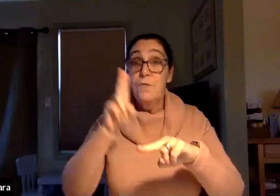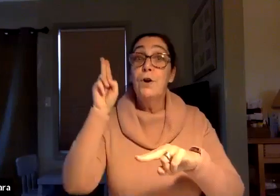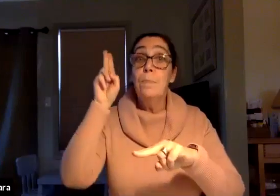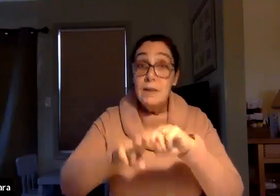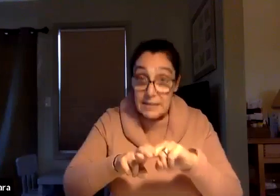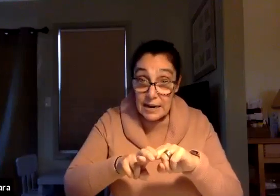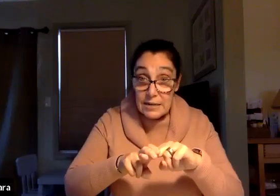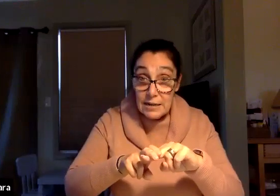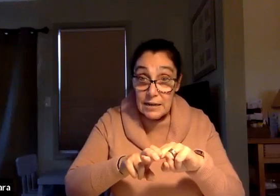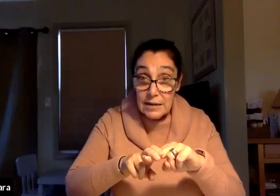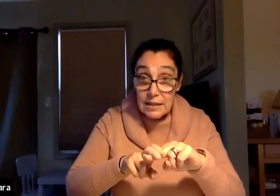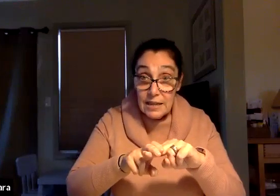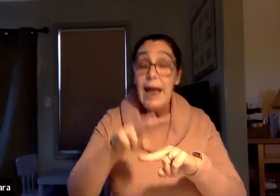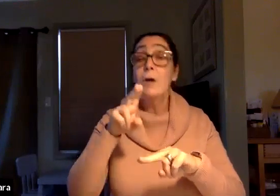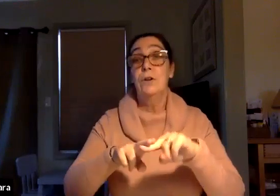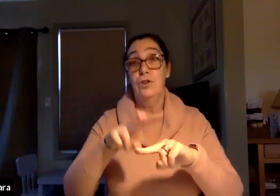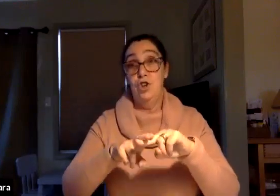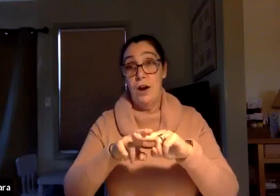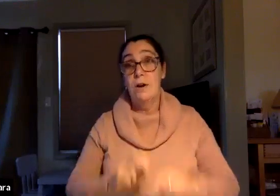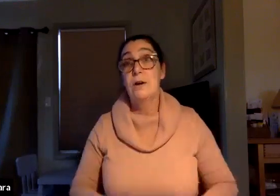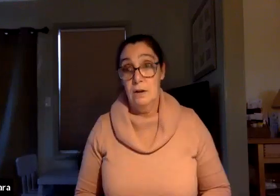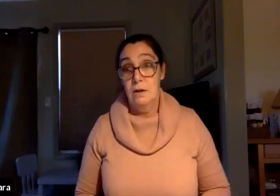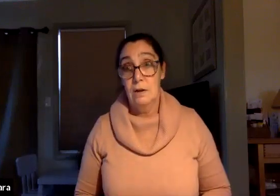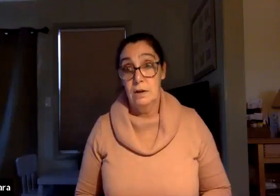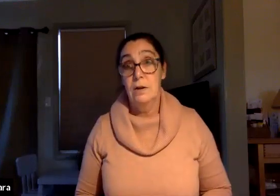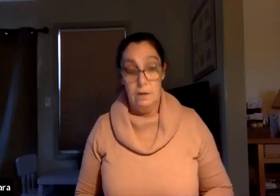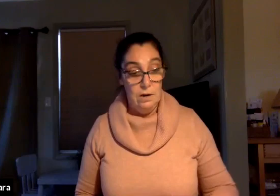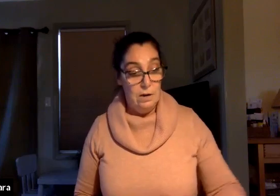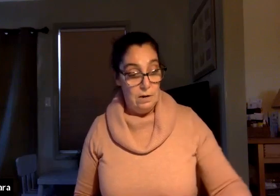verb, sit. The noun, chair.